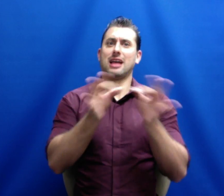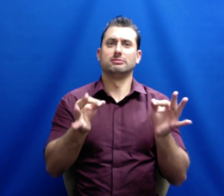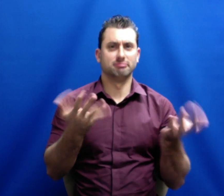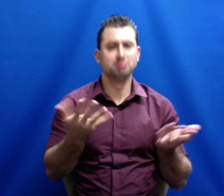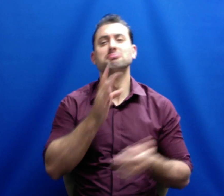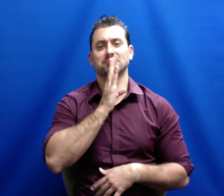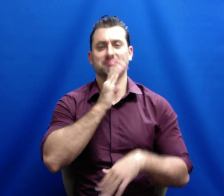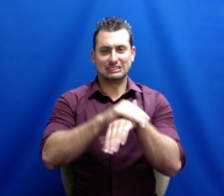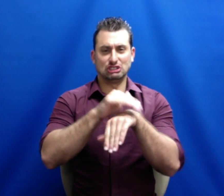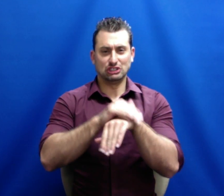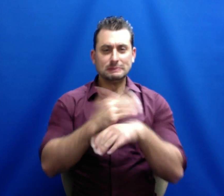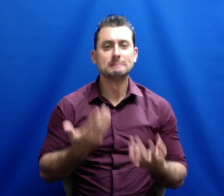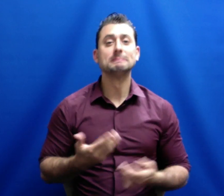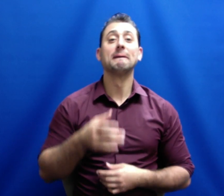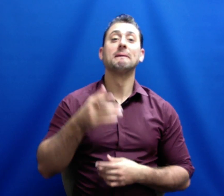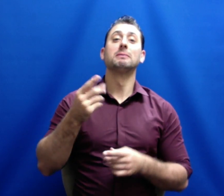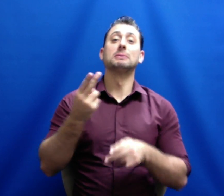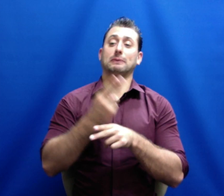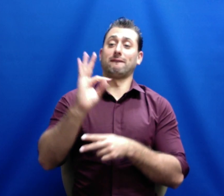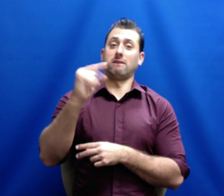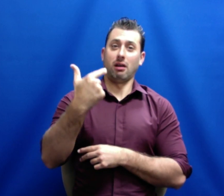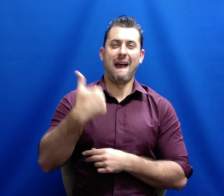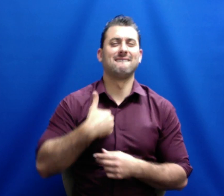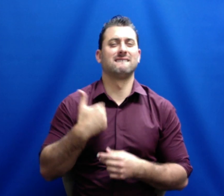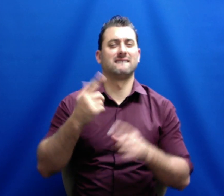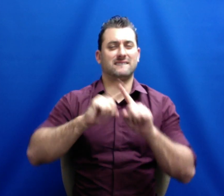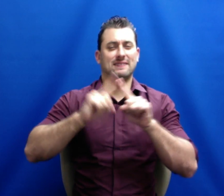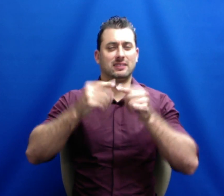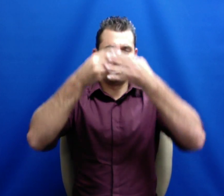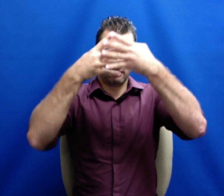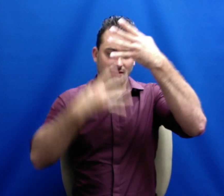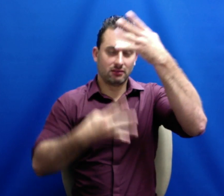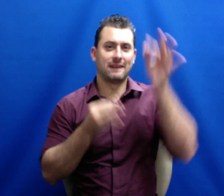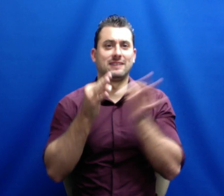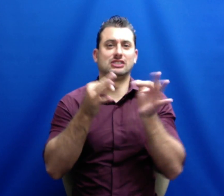The language, of course, being English, but they have a number of other things that apply here. For example,